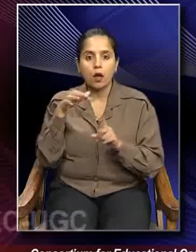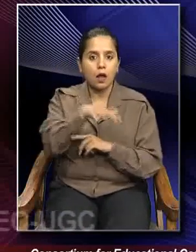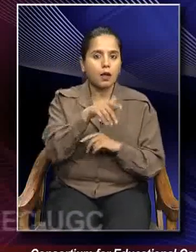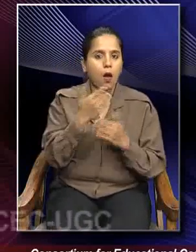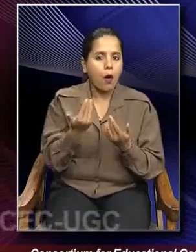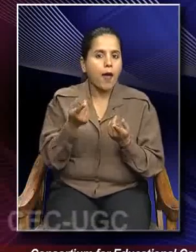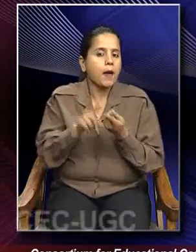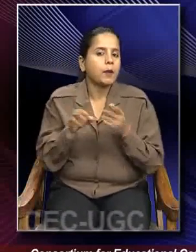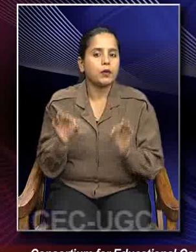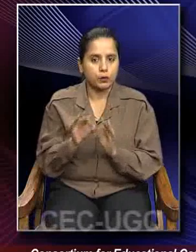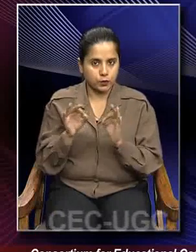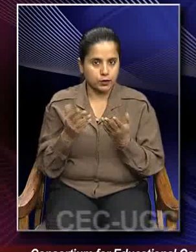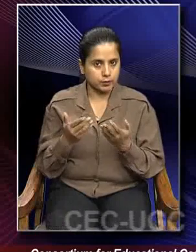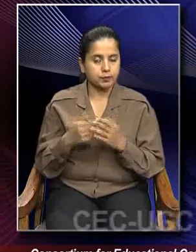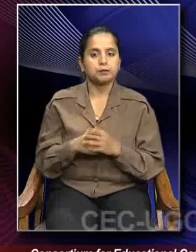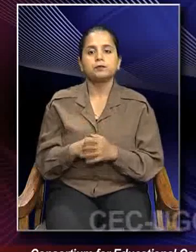place.